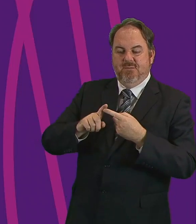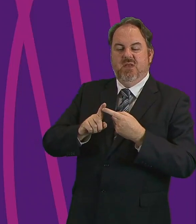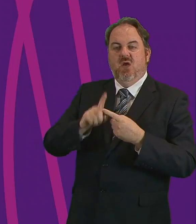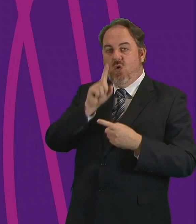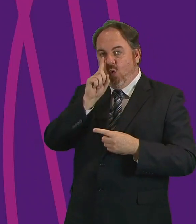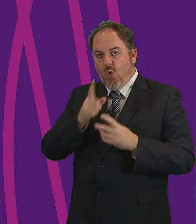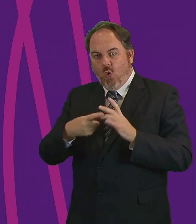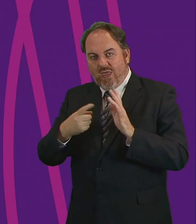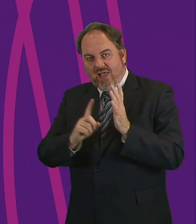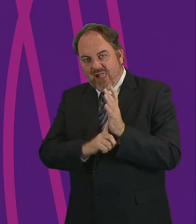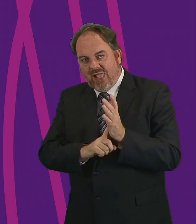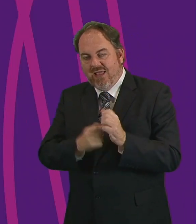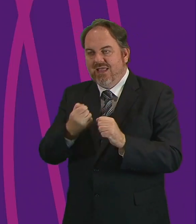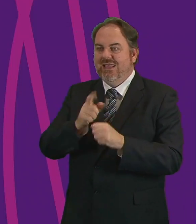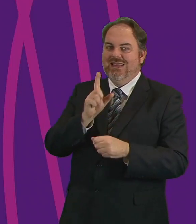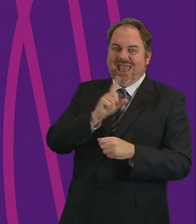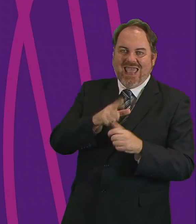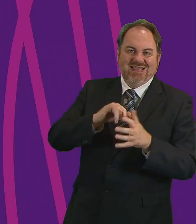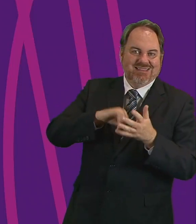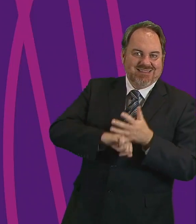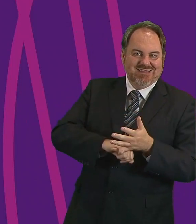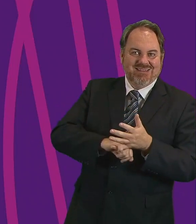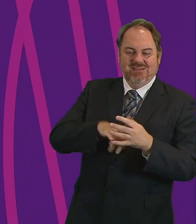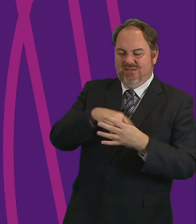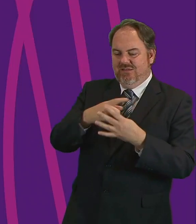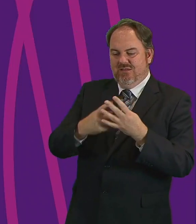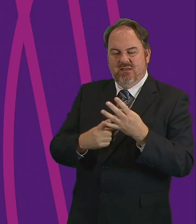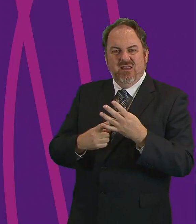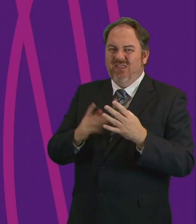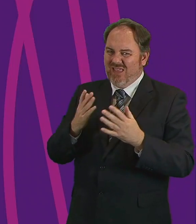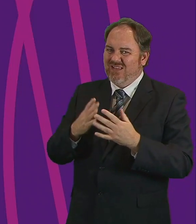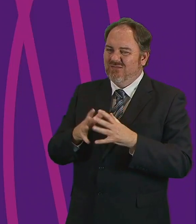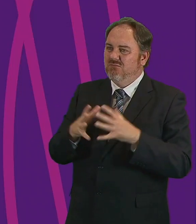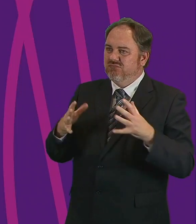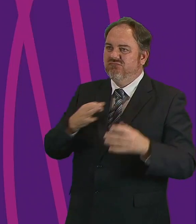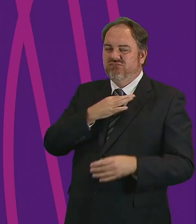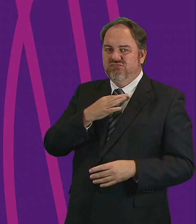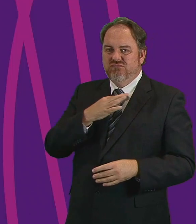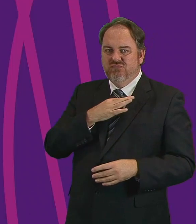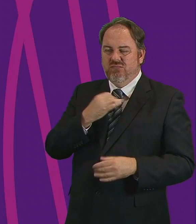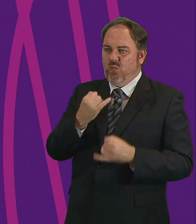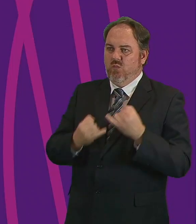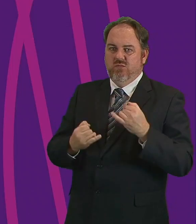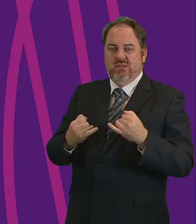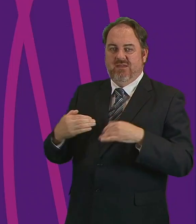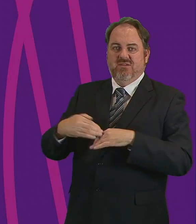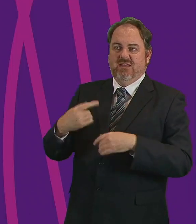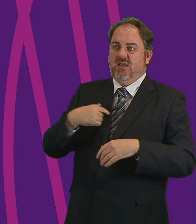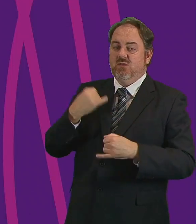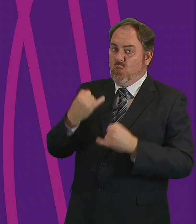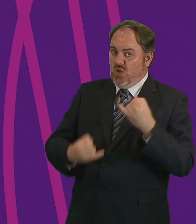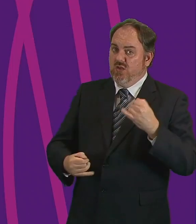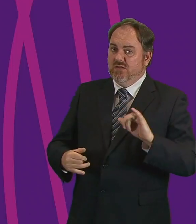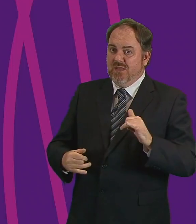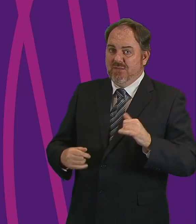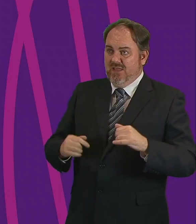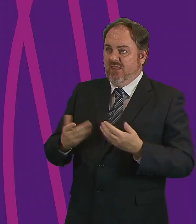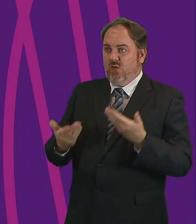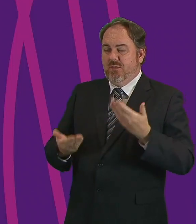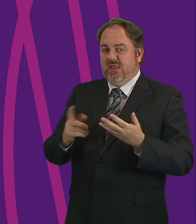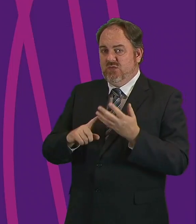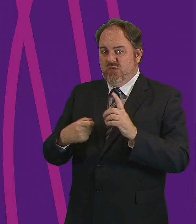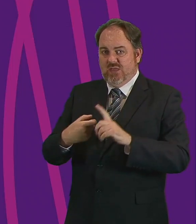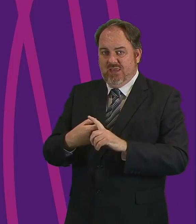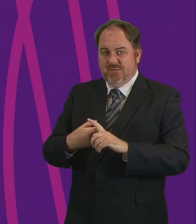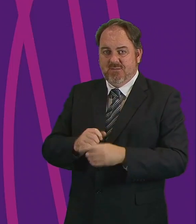But there's also evidence suggesting that because the public sector is relatively larger and pay levels are on the whole a